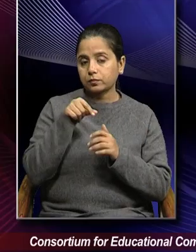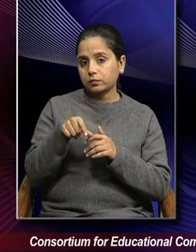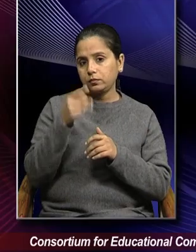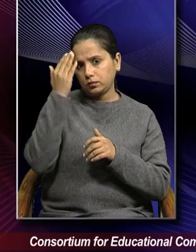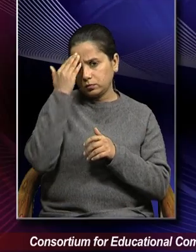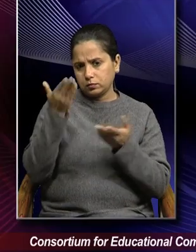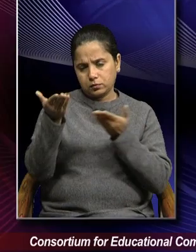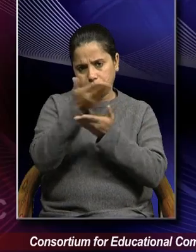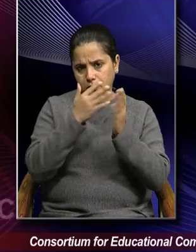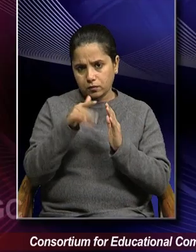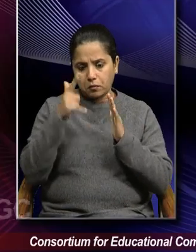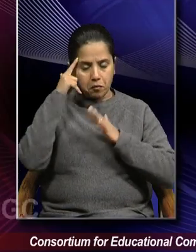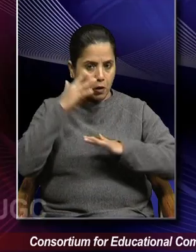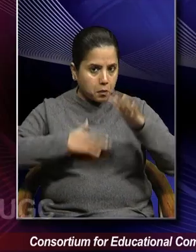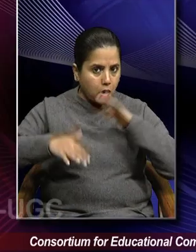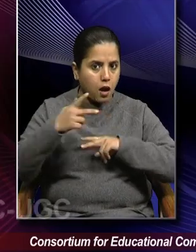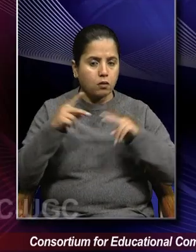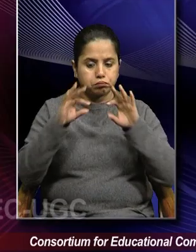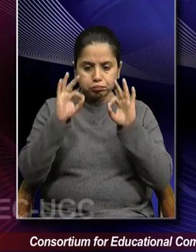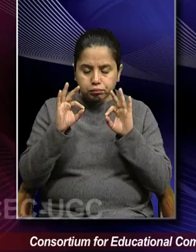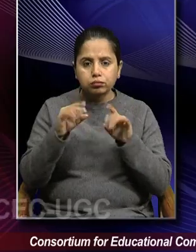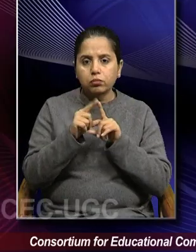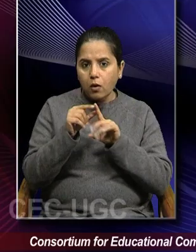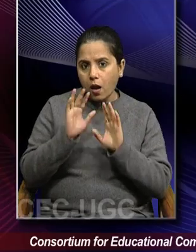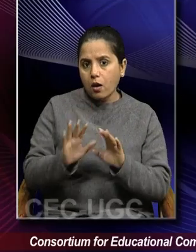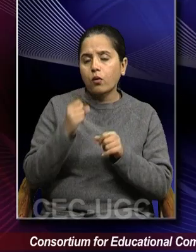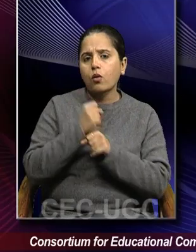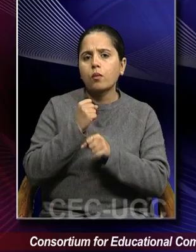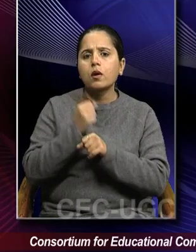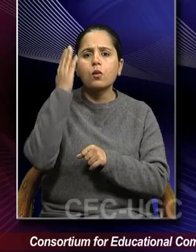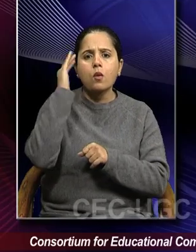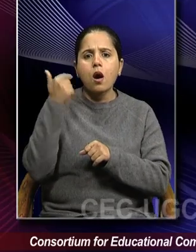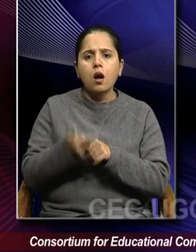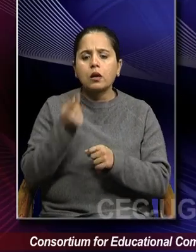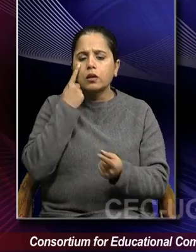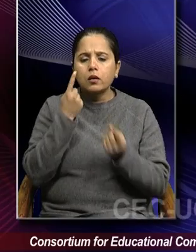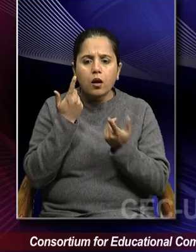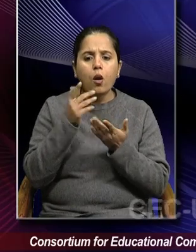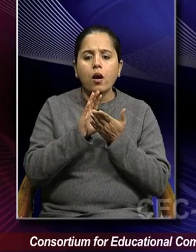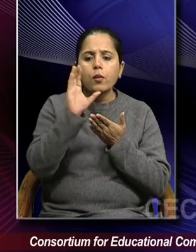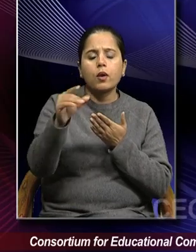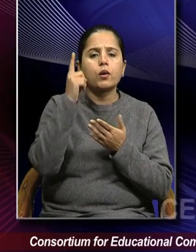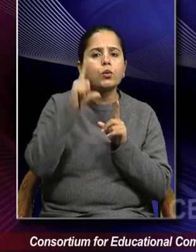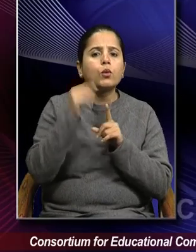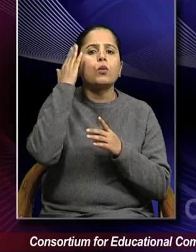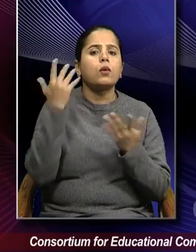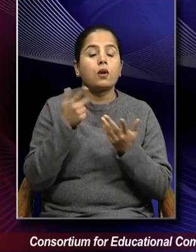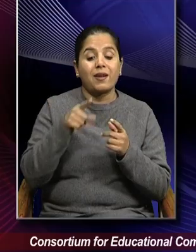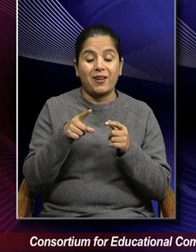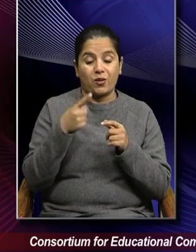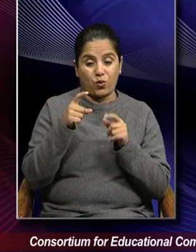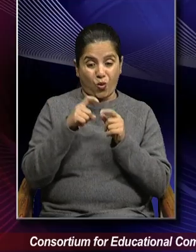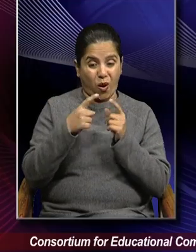in a very planned manner, in a very proper manner? Why government is investing into this? So the answer to